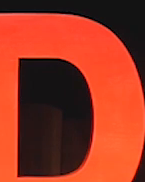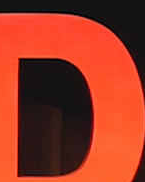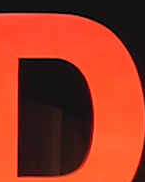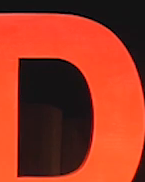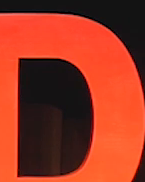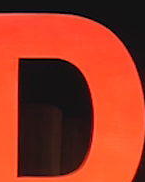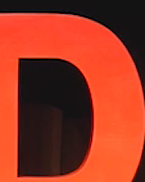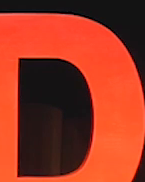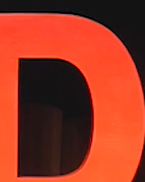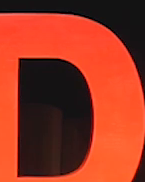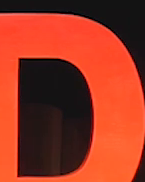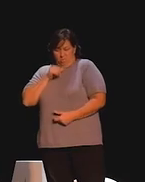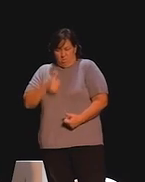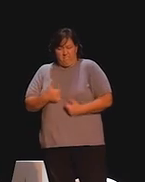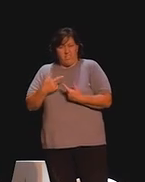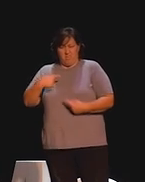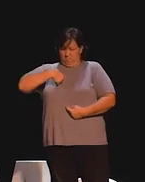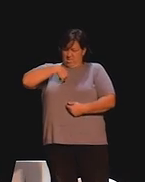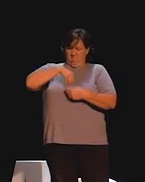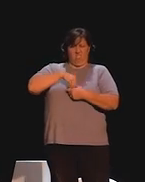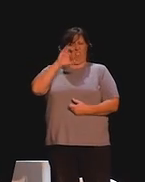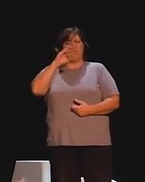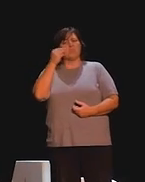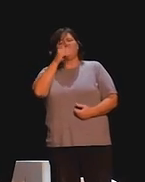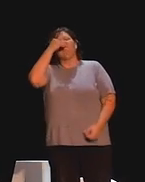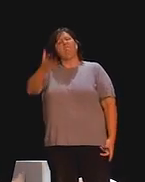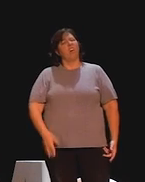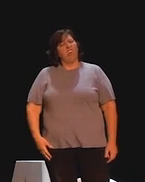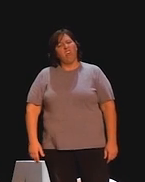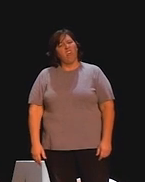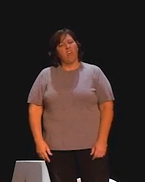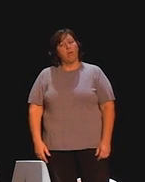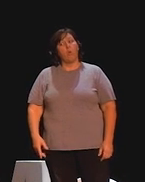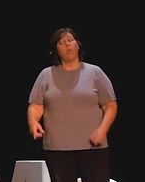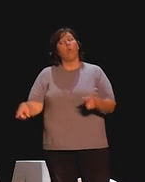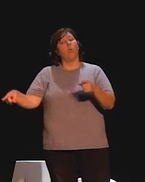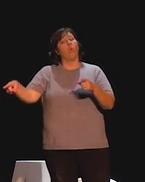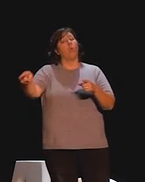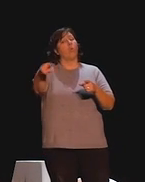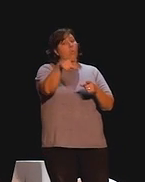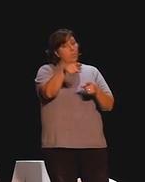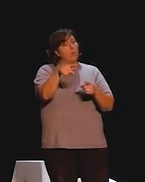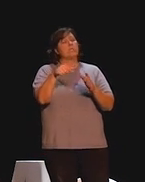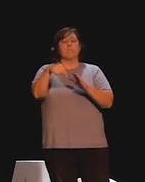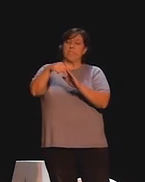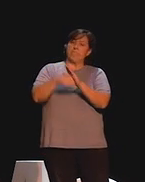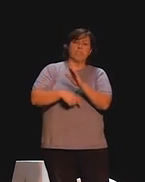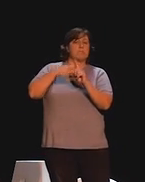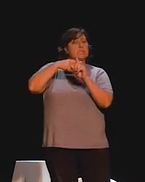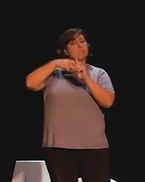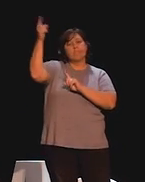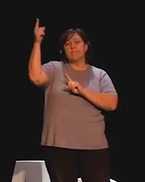Columbia, Missouri? Well, I'm here to say that we care because we're experiencing intense heat that's affecting our health and our community's